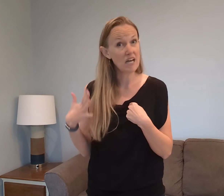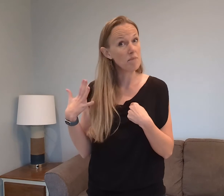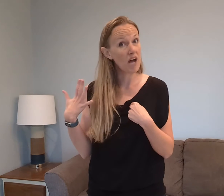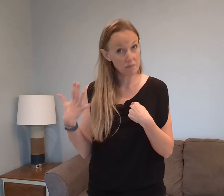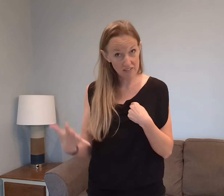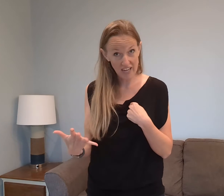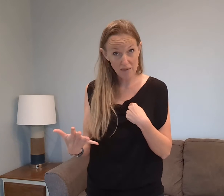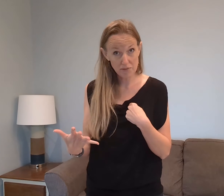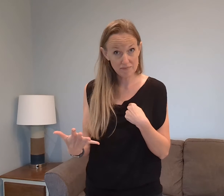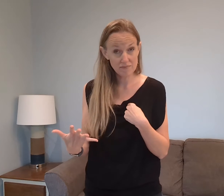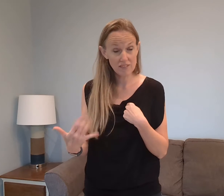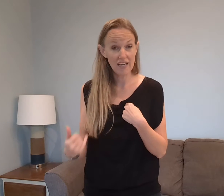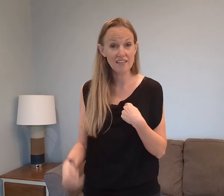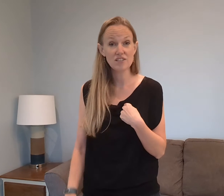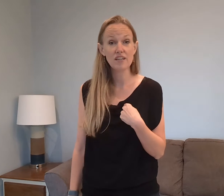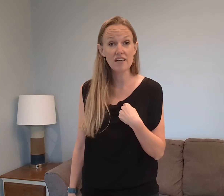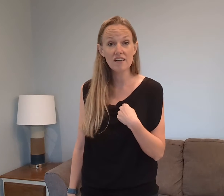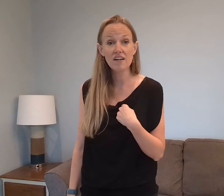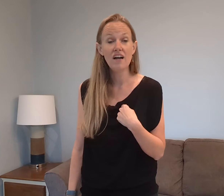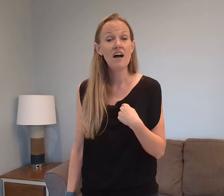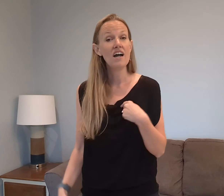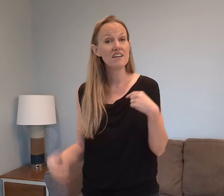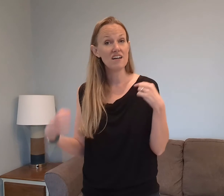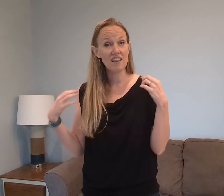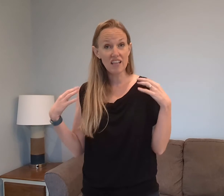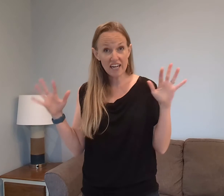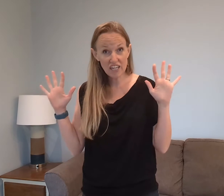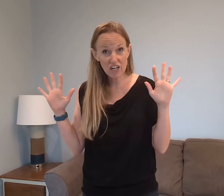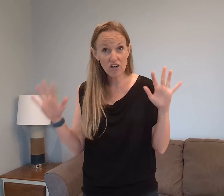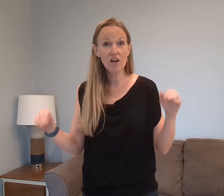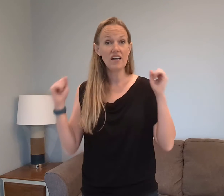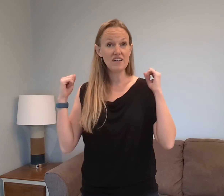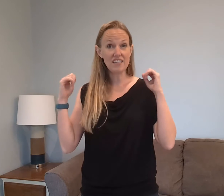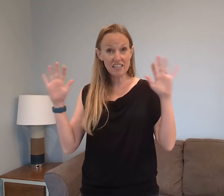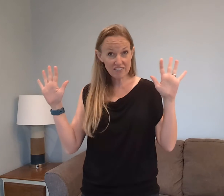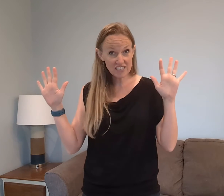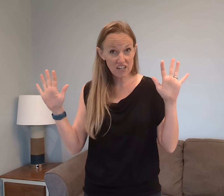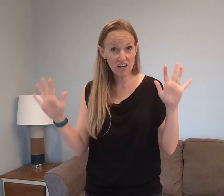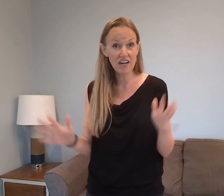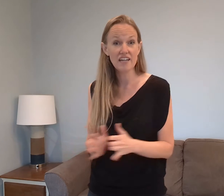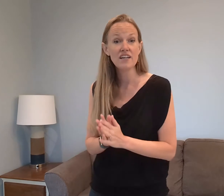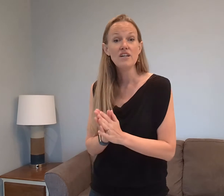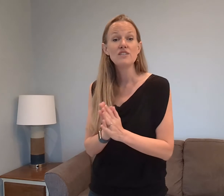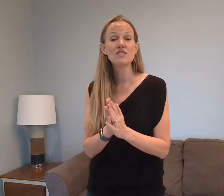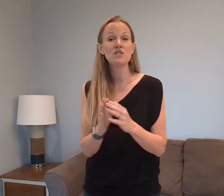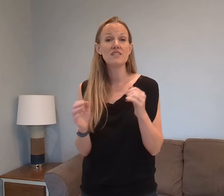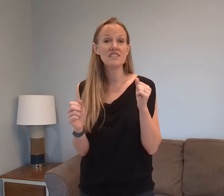I'm giving up. Okay, so here I'm going to let it go. I'm going to give it to God. So the